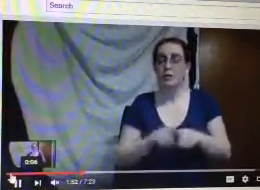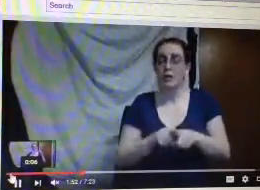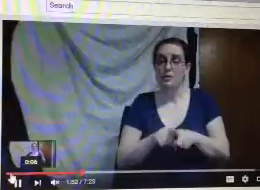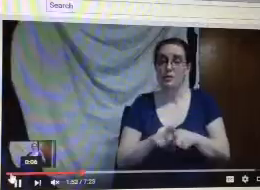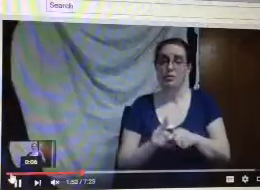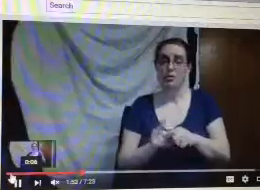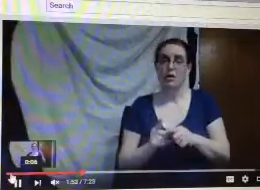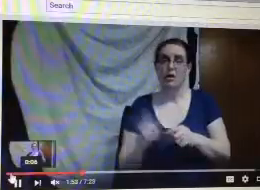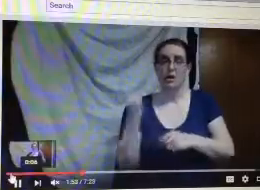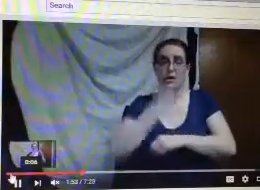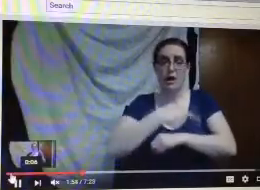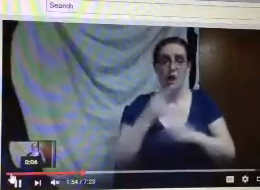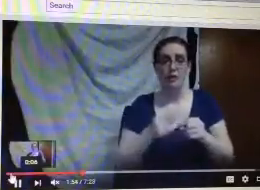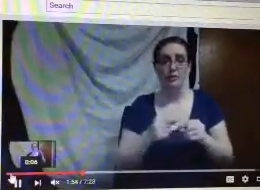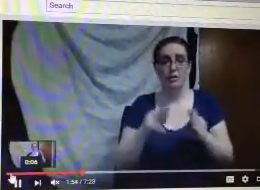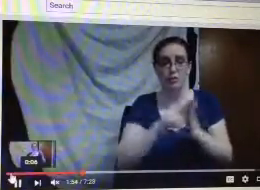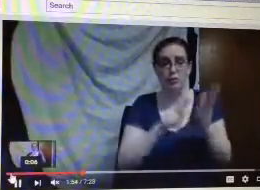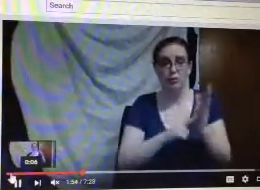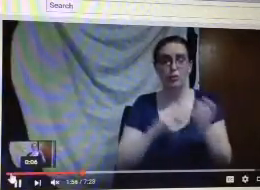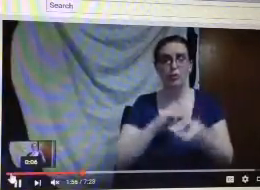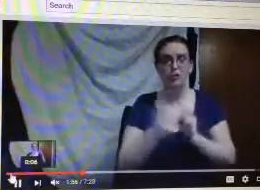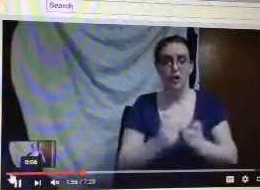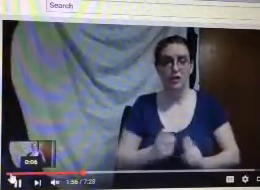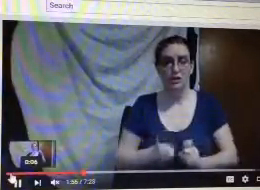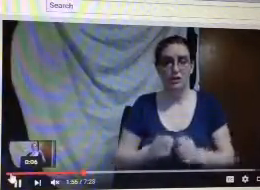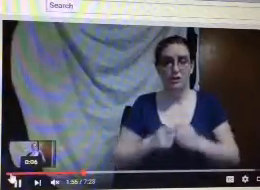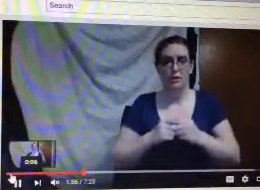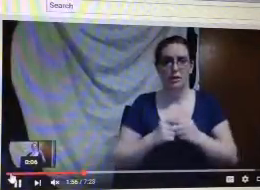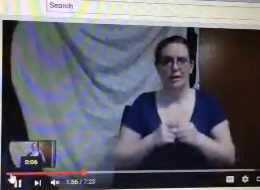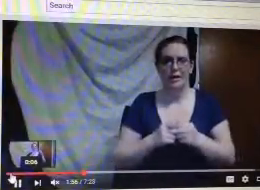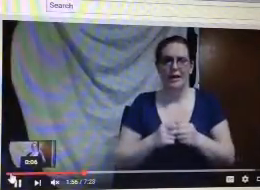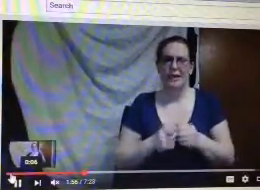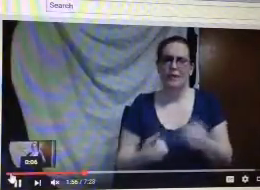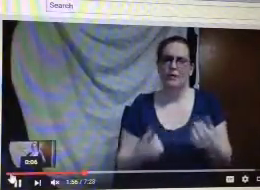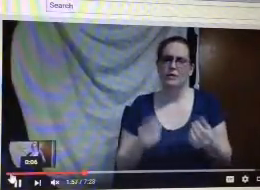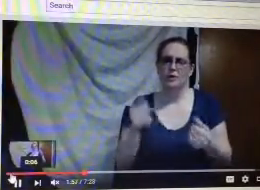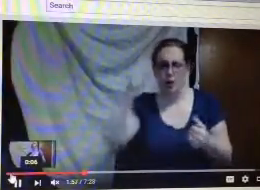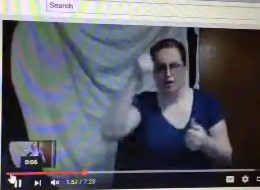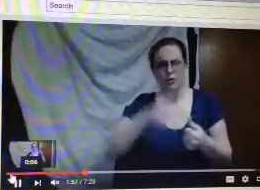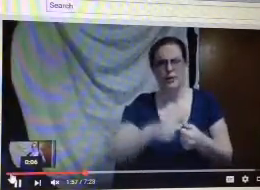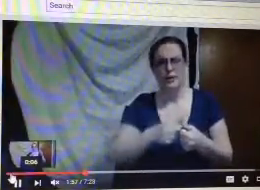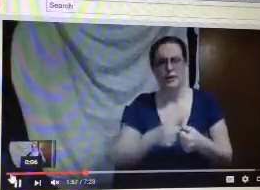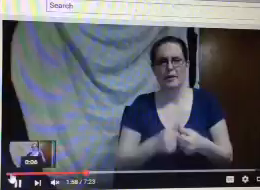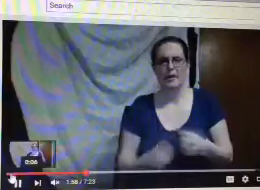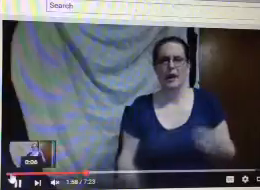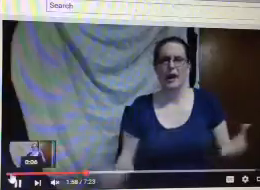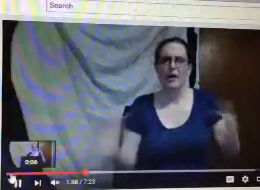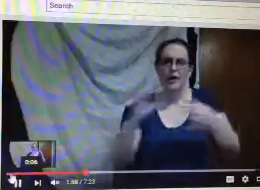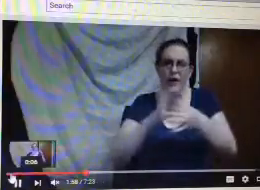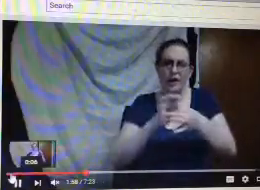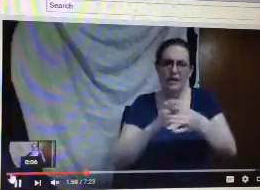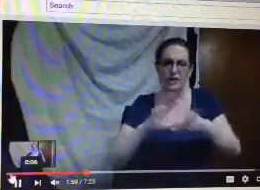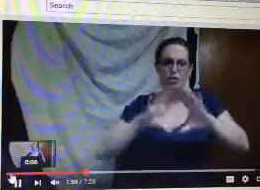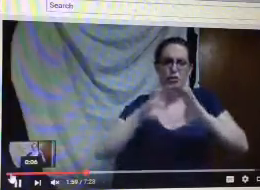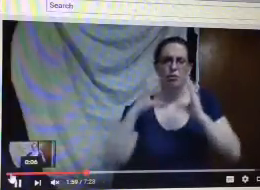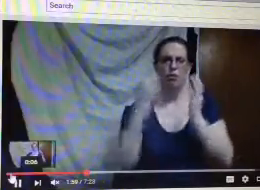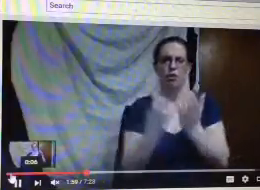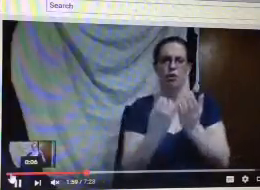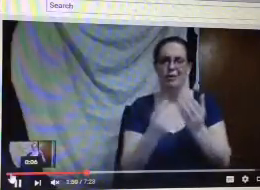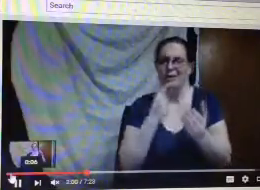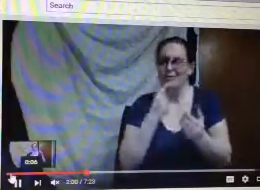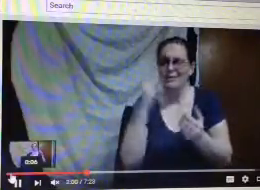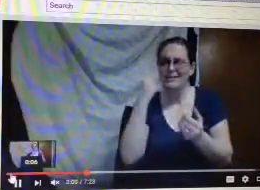And they sell stuff. Also, one day the rules changed. And I first remember